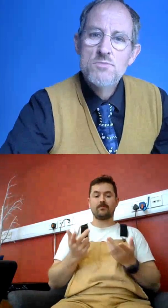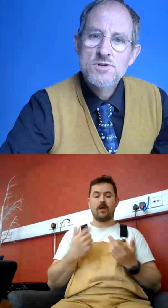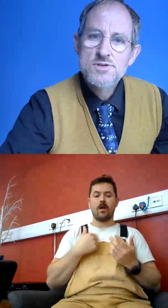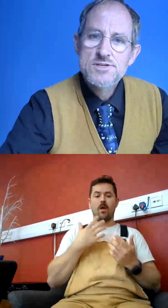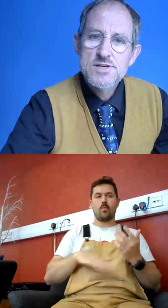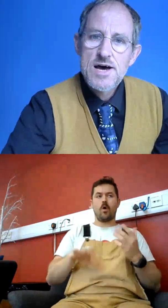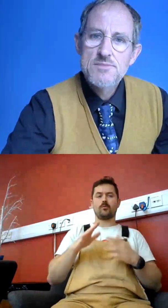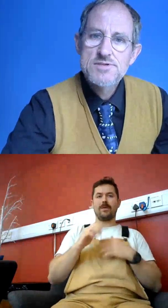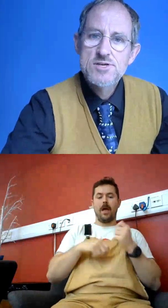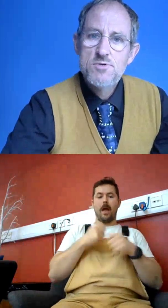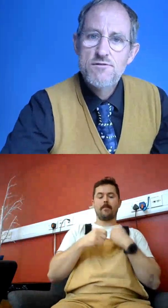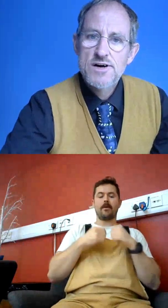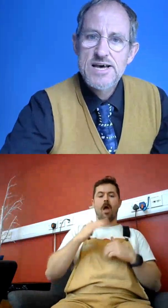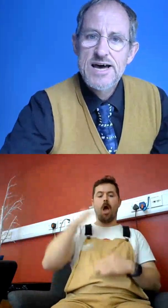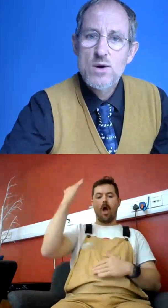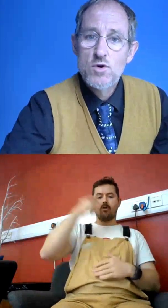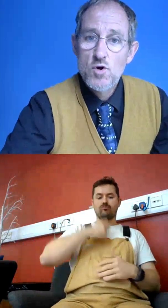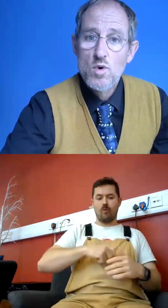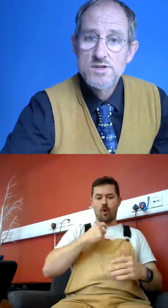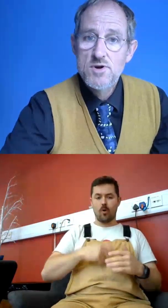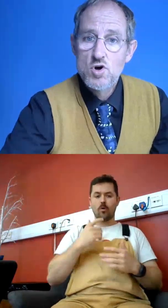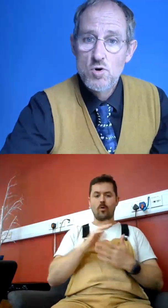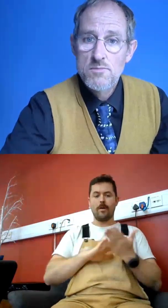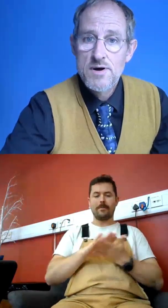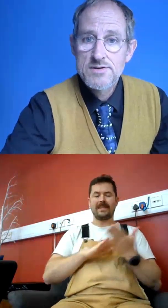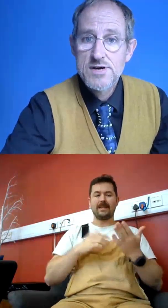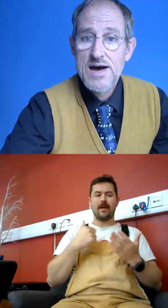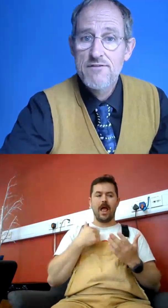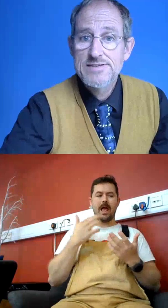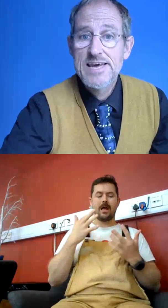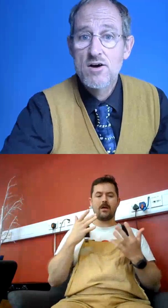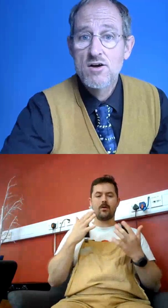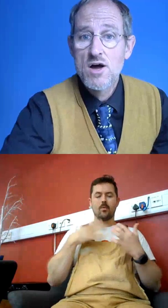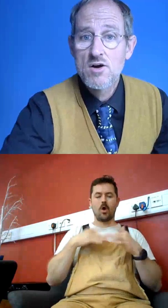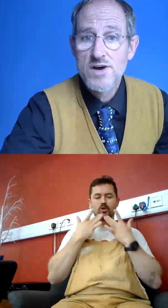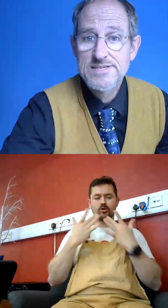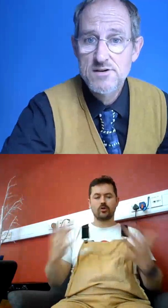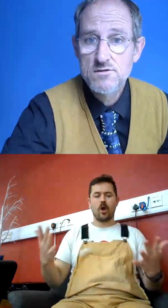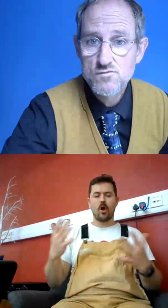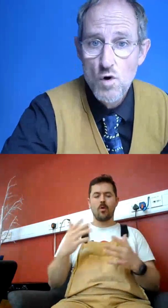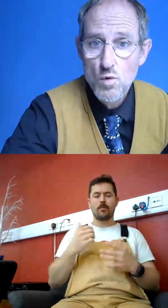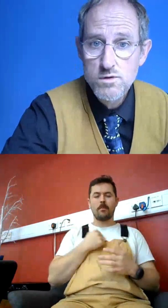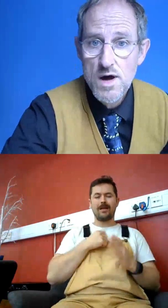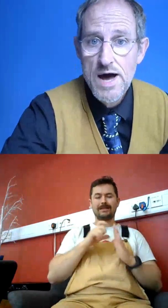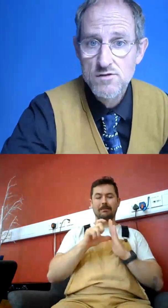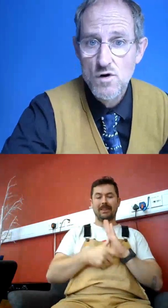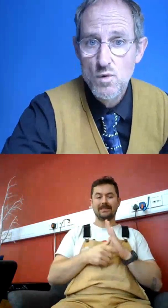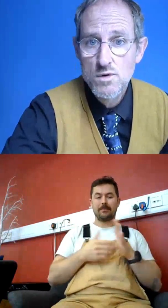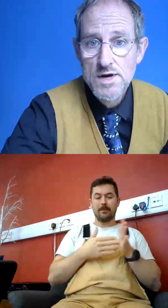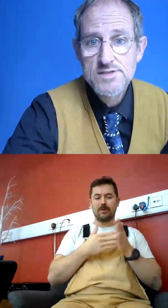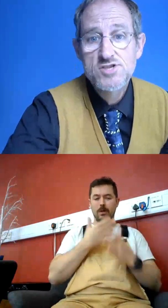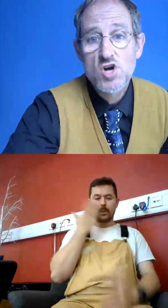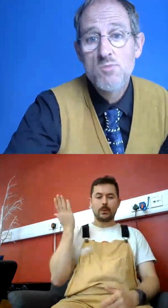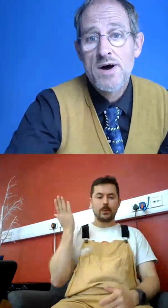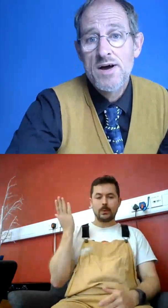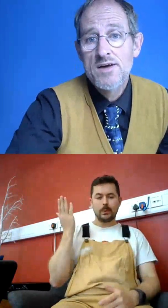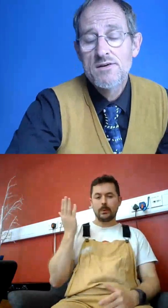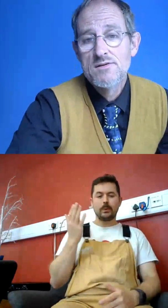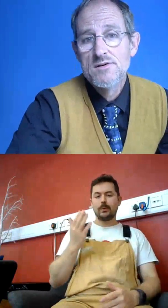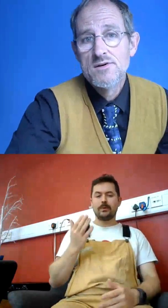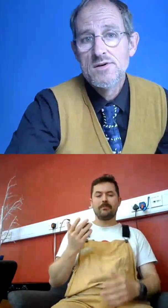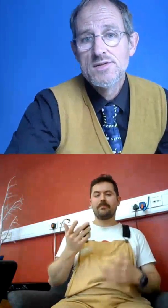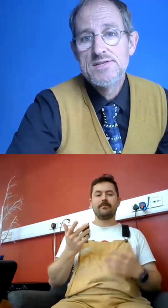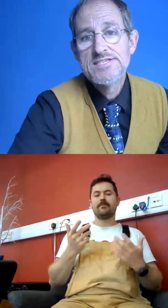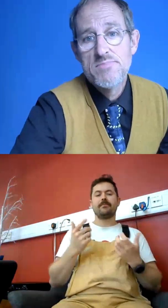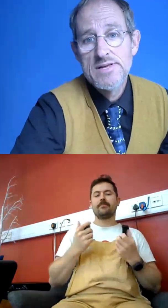At the moment, I'm supervisor, and I do want to take on greater role, higher role, to show